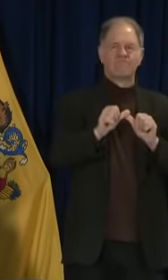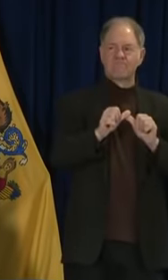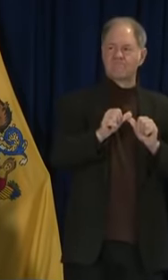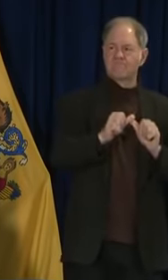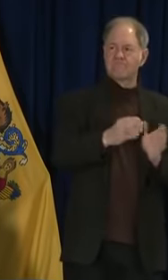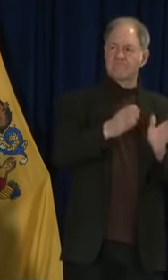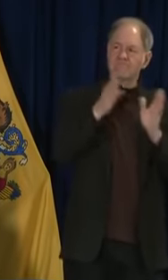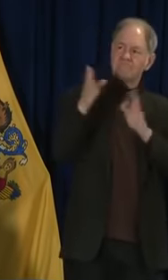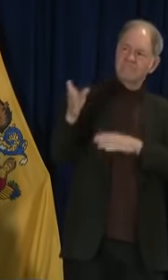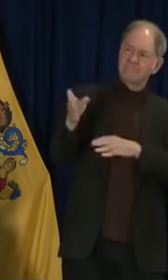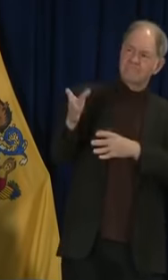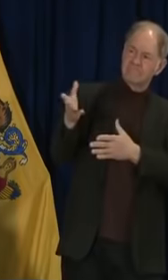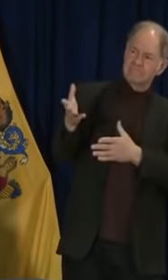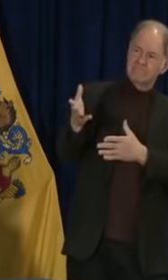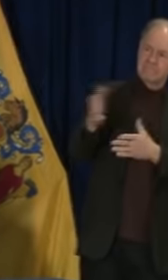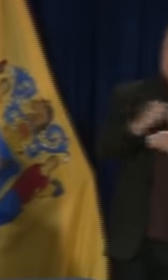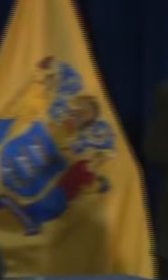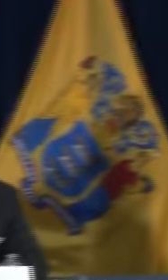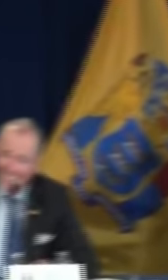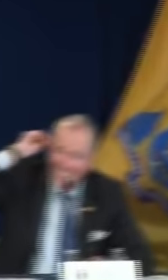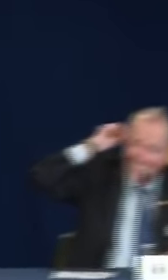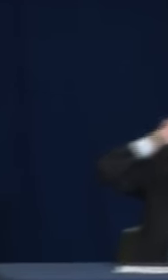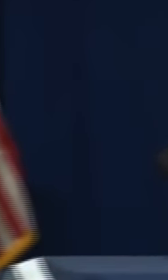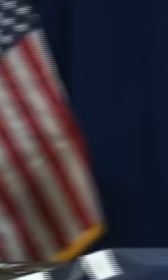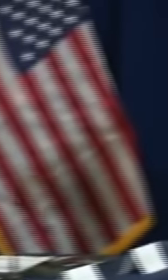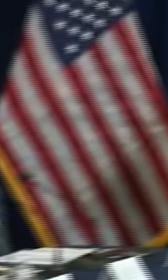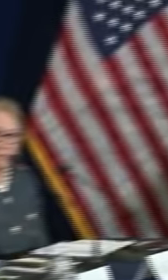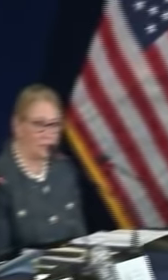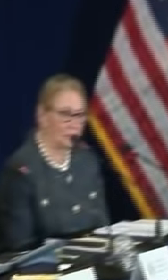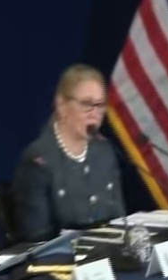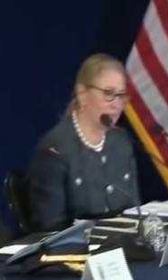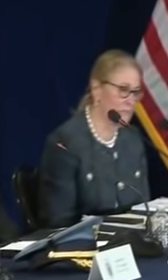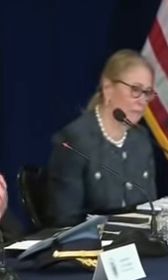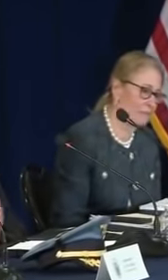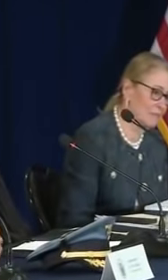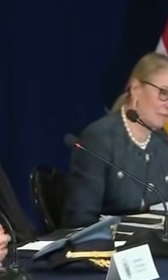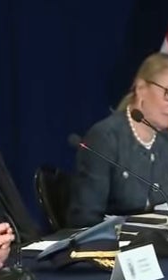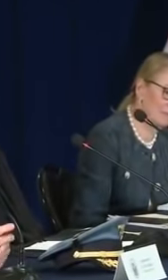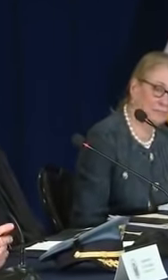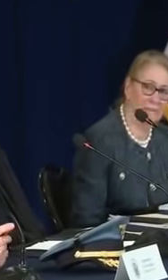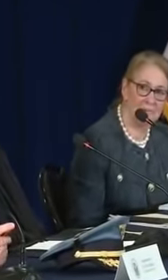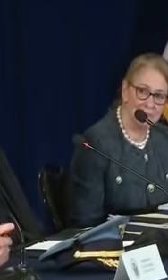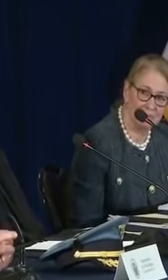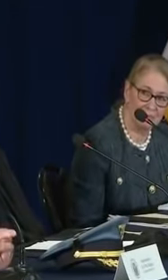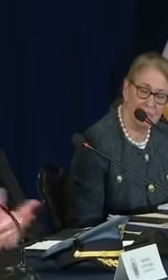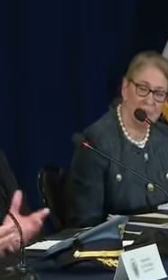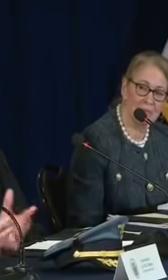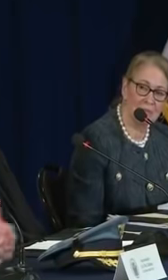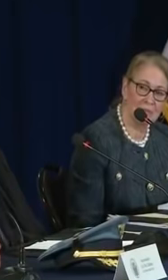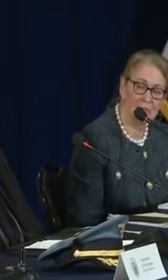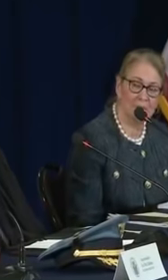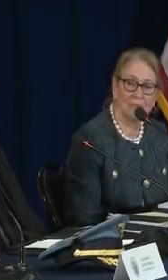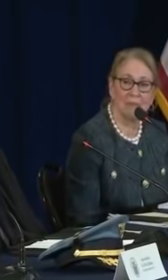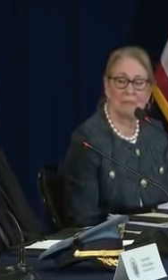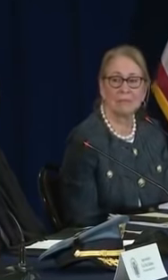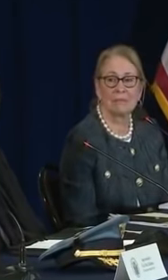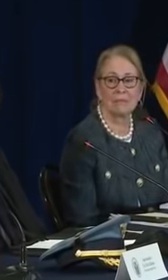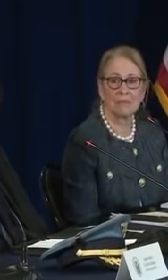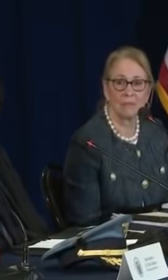warning shot and not two, or not? No, it's a kinder, gentler state police. No, I would agree with the governor as far as discretion